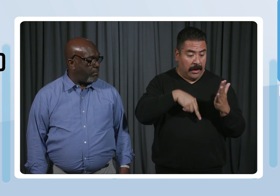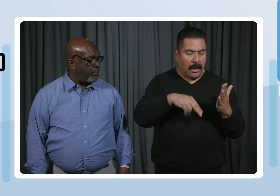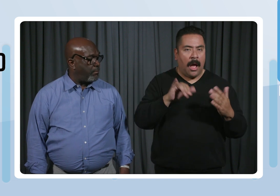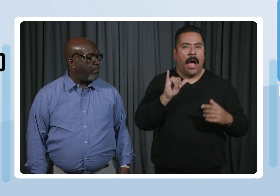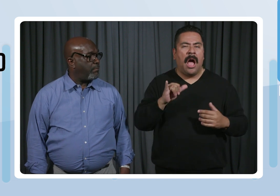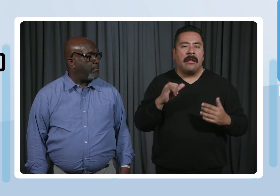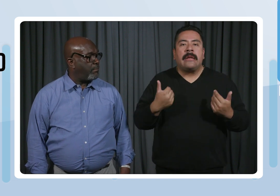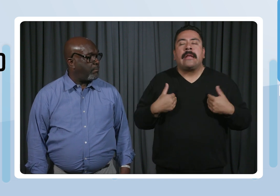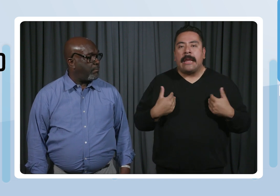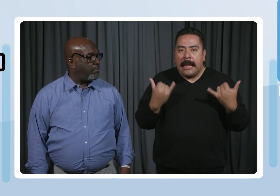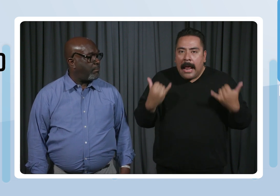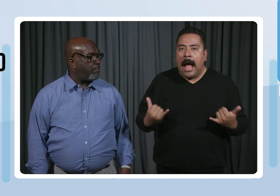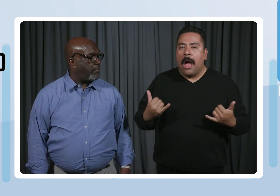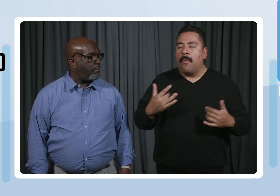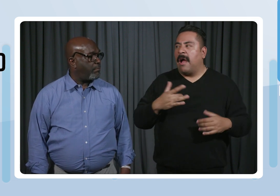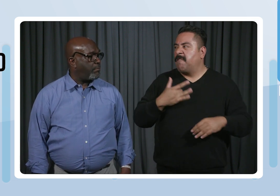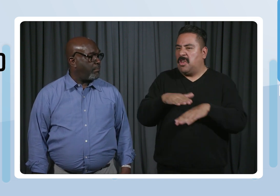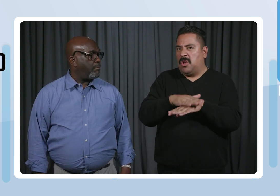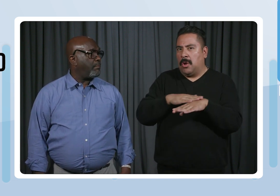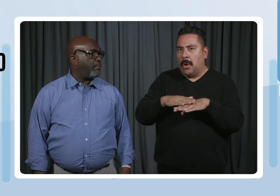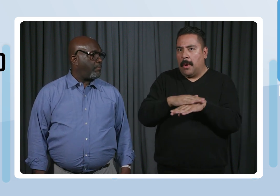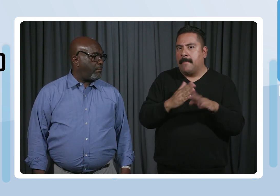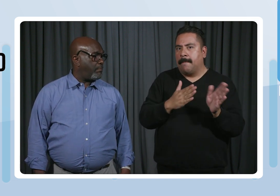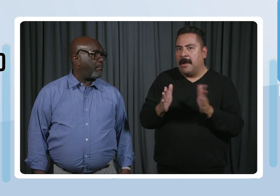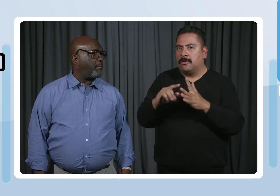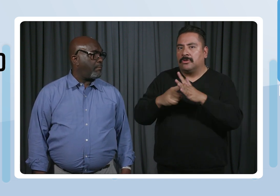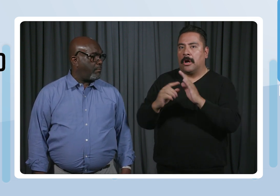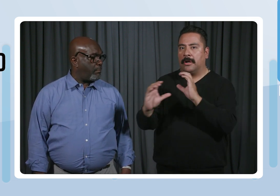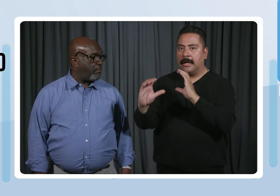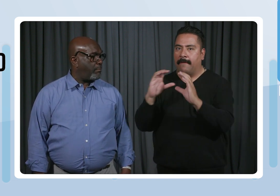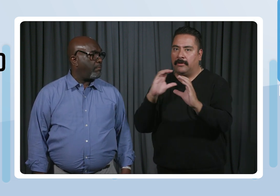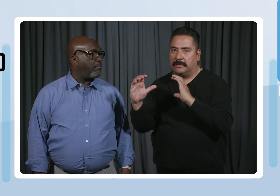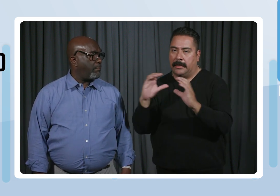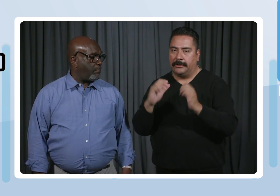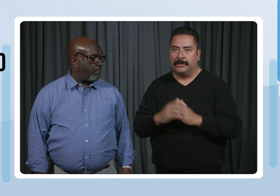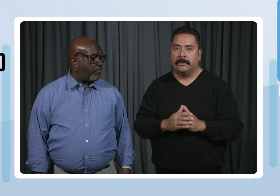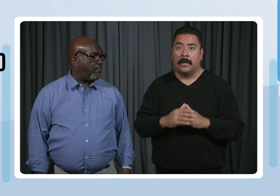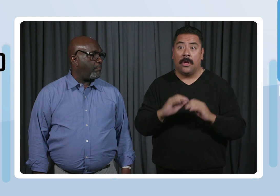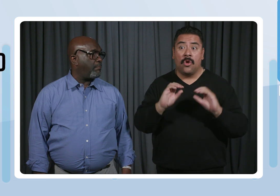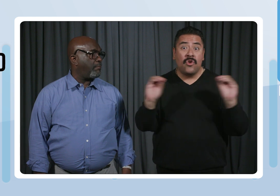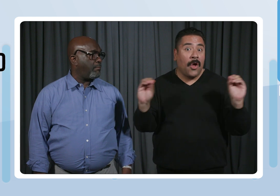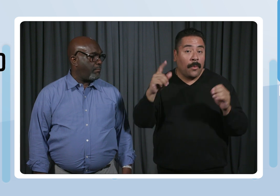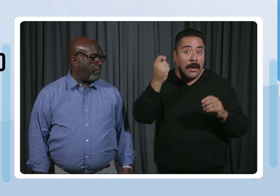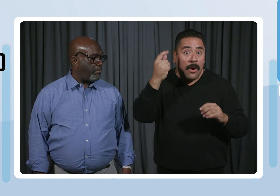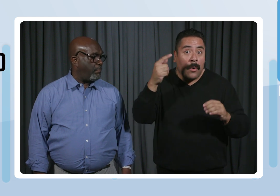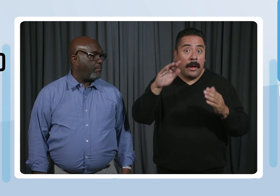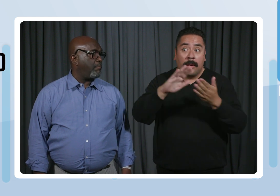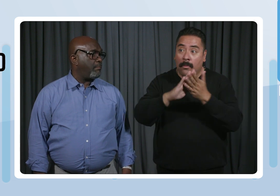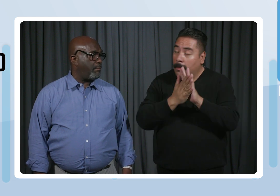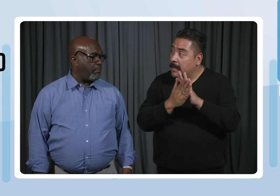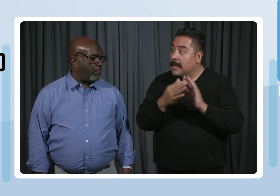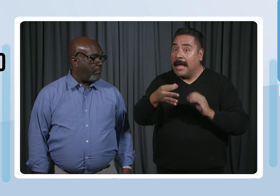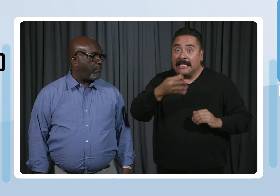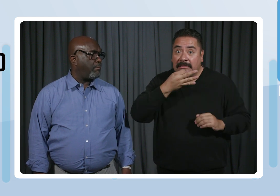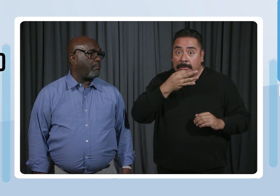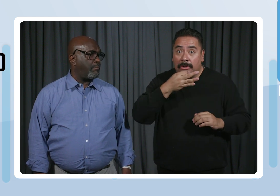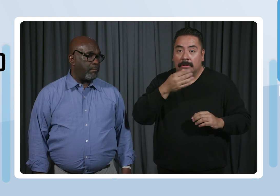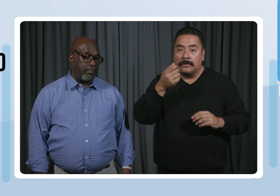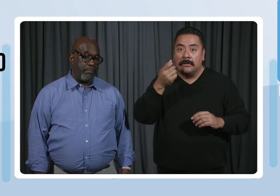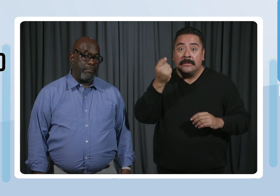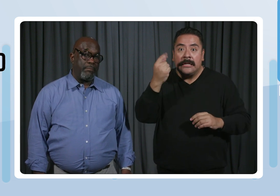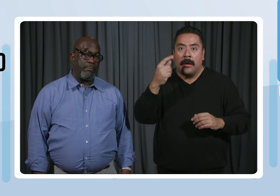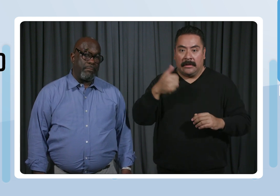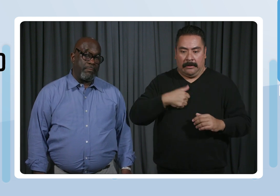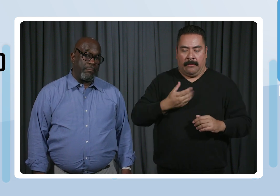feel more prepared to begin the conversation. No one's ever going to be an expert on any experience other than their own